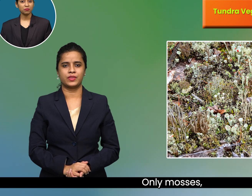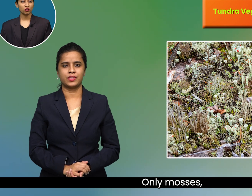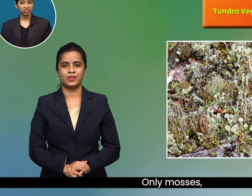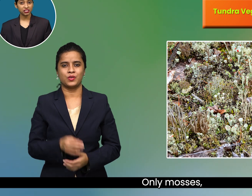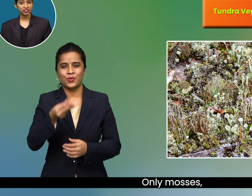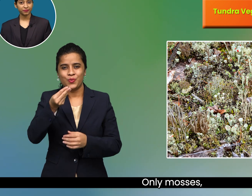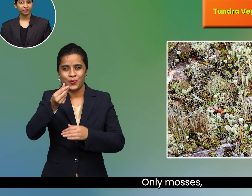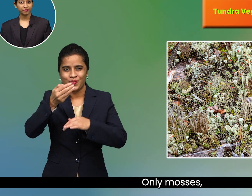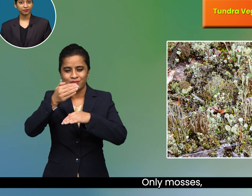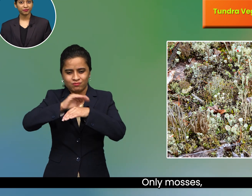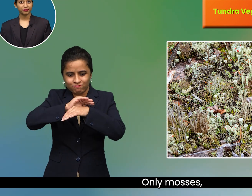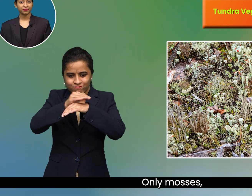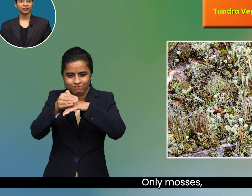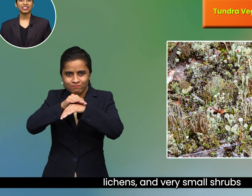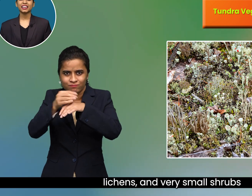Only mosses,